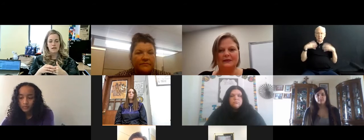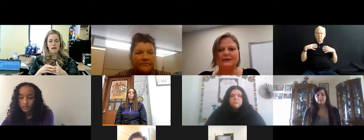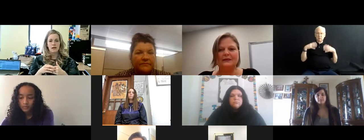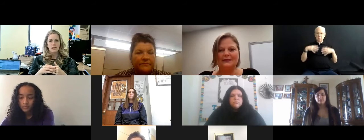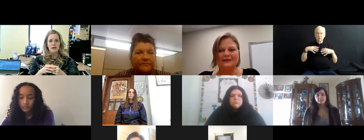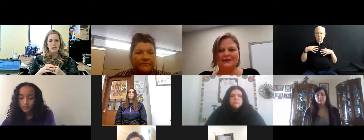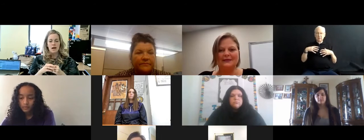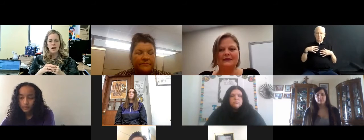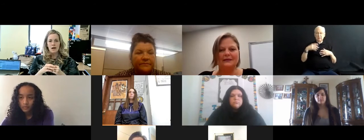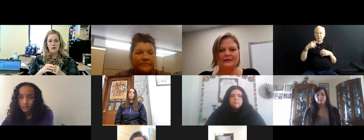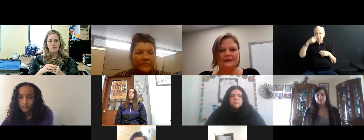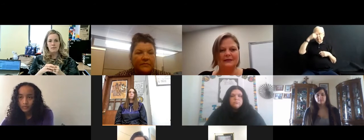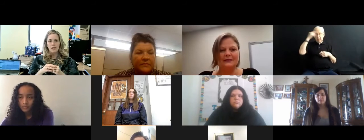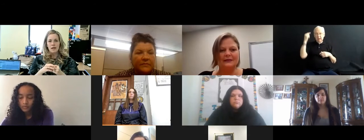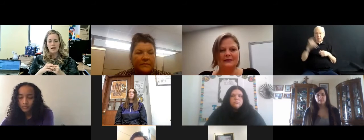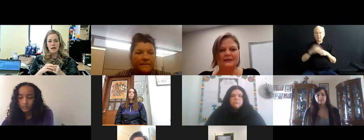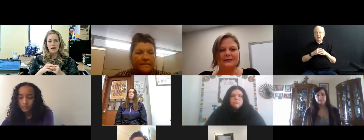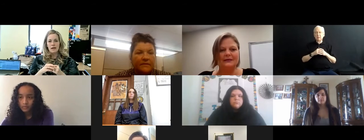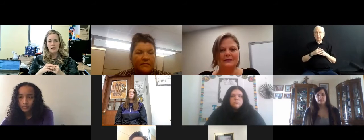Tom today.